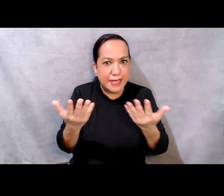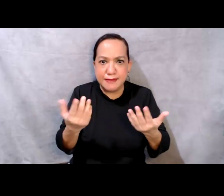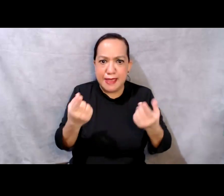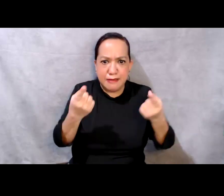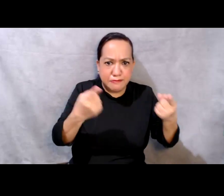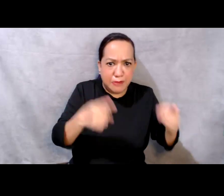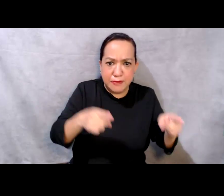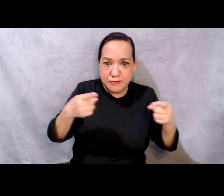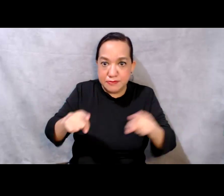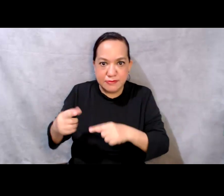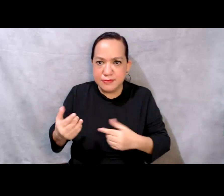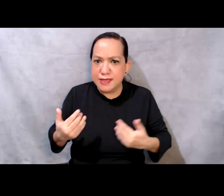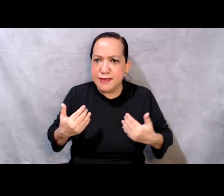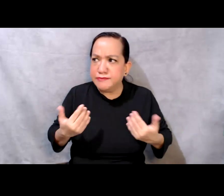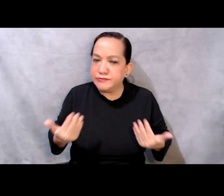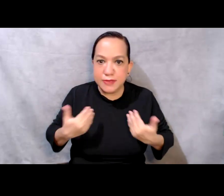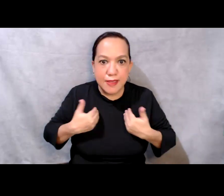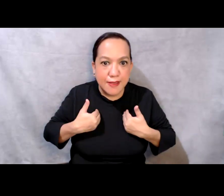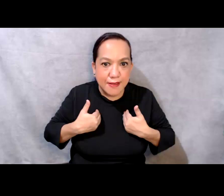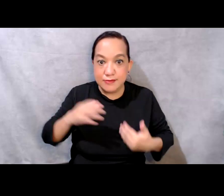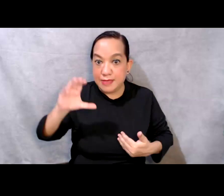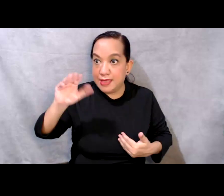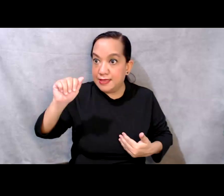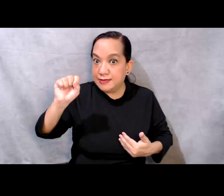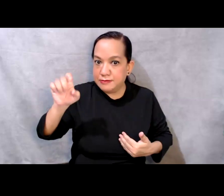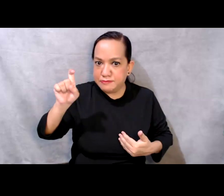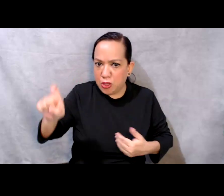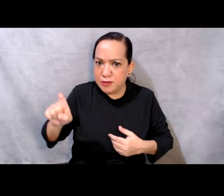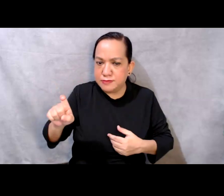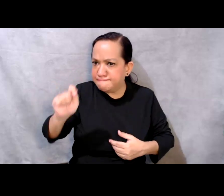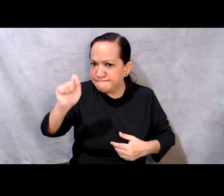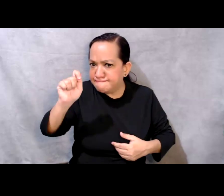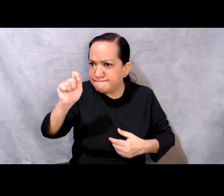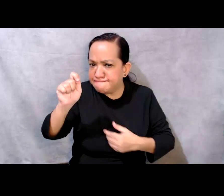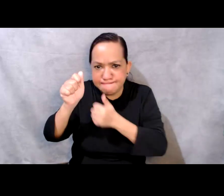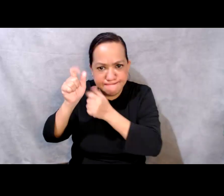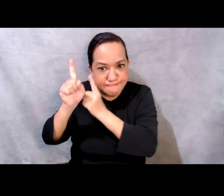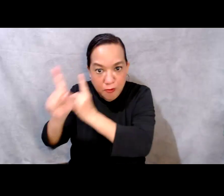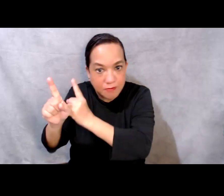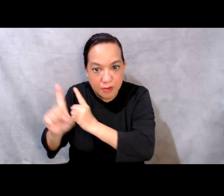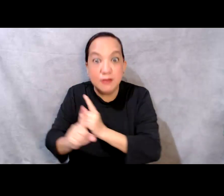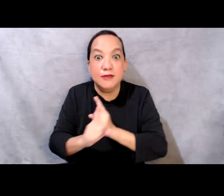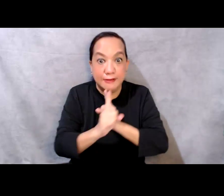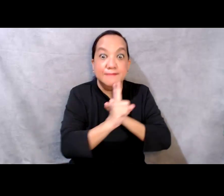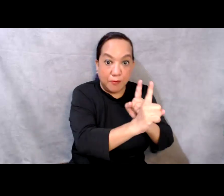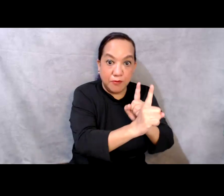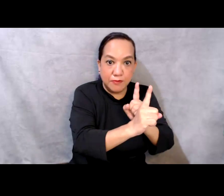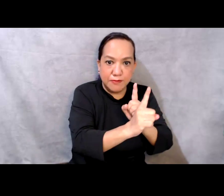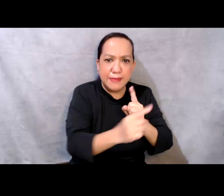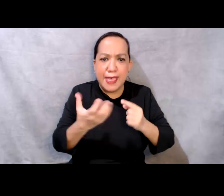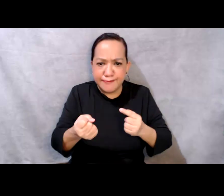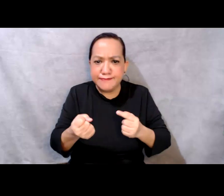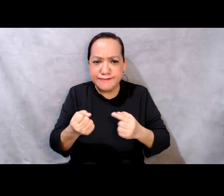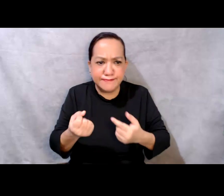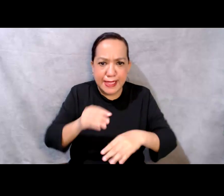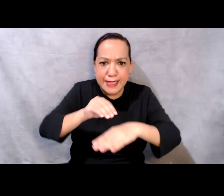non-compliance findings on consultation. And how do we determine that? I think it is a complex process in determining